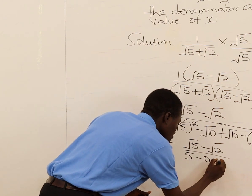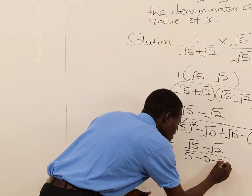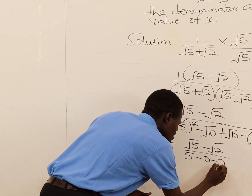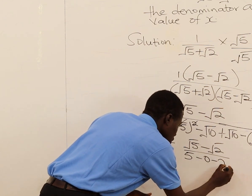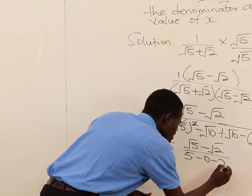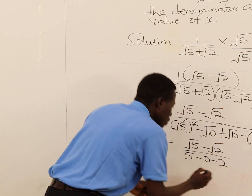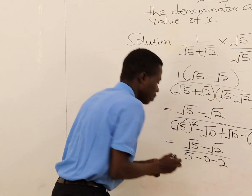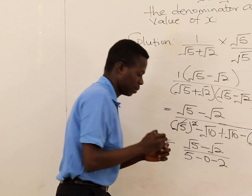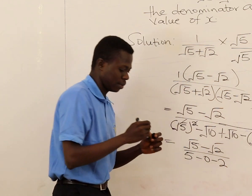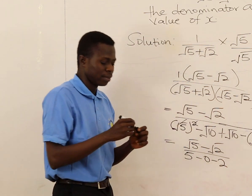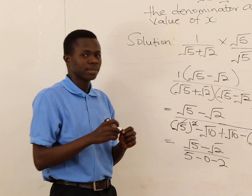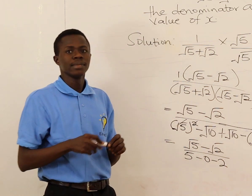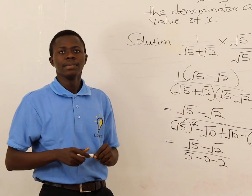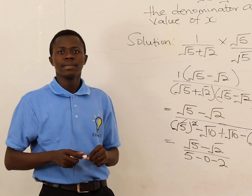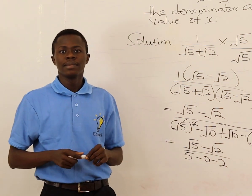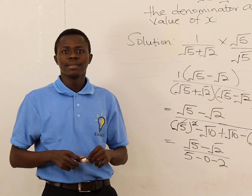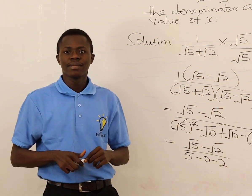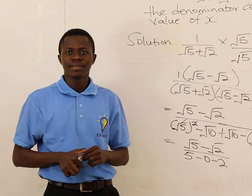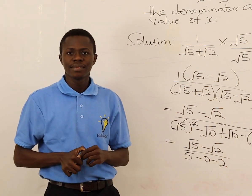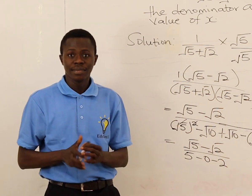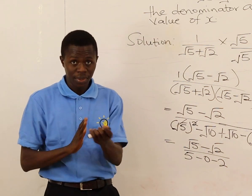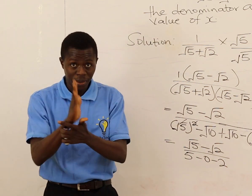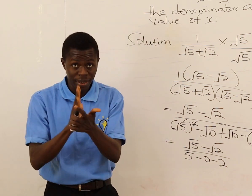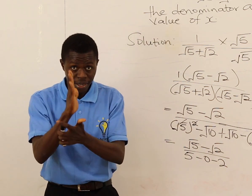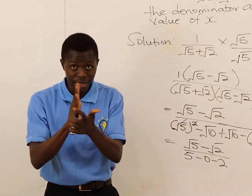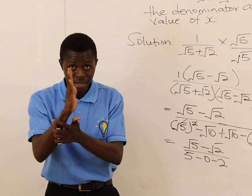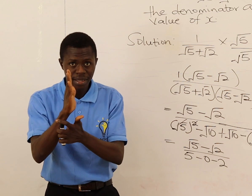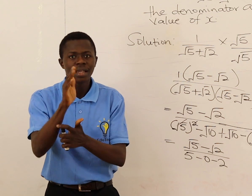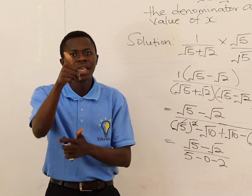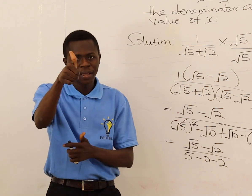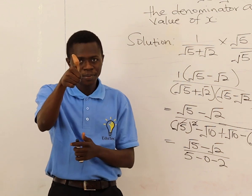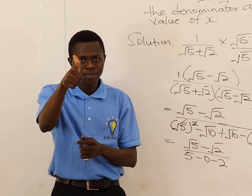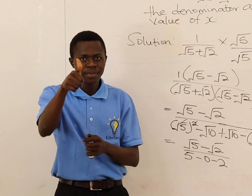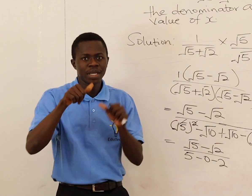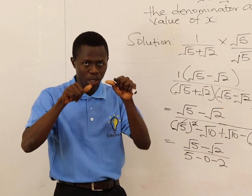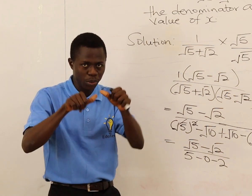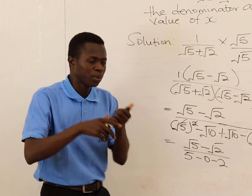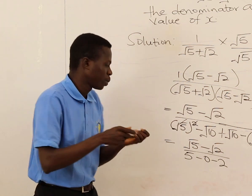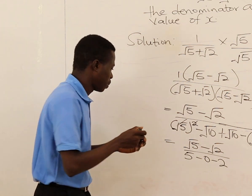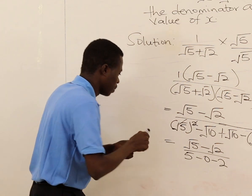Yeah, so we are on the right track. So we continue, and then we have square root of 5 minus square root of 2.